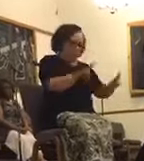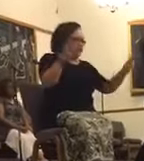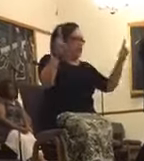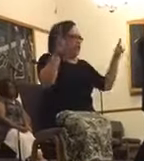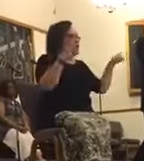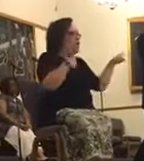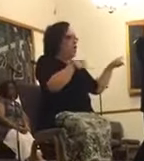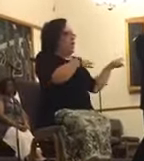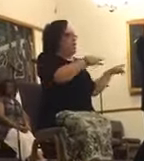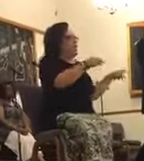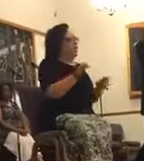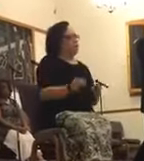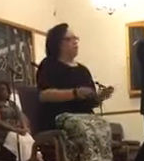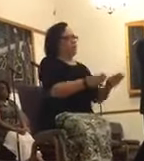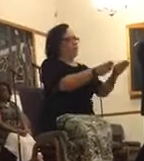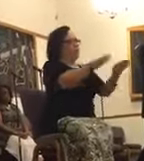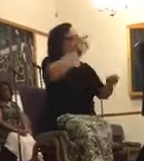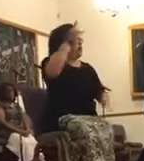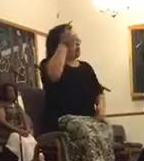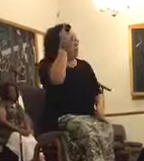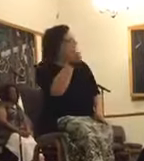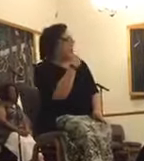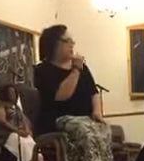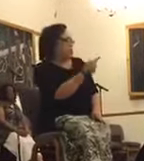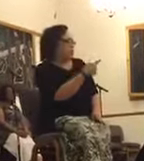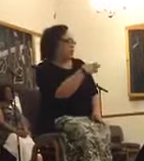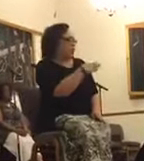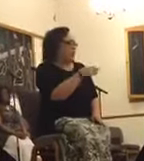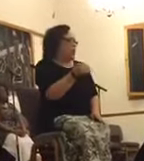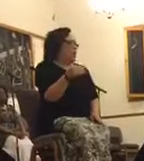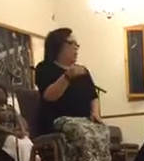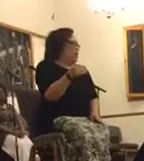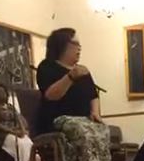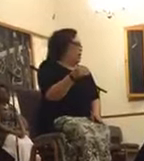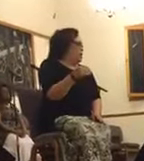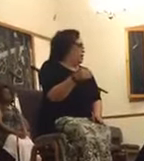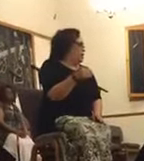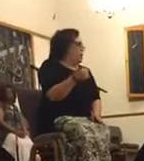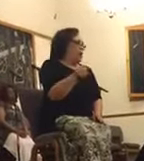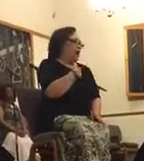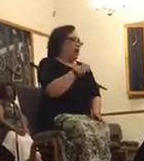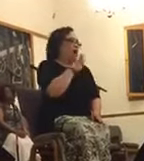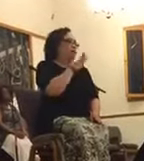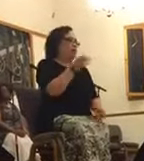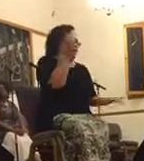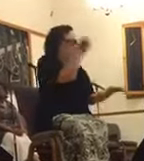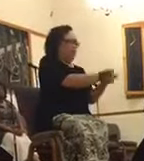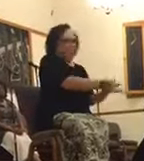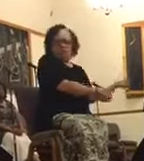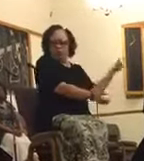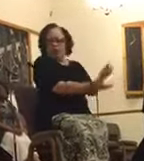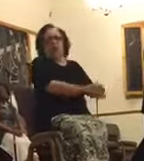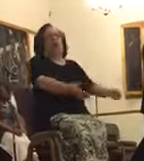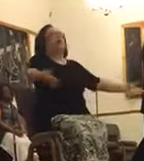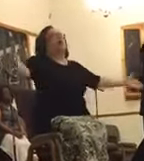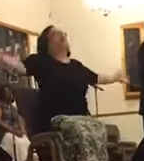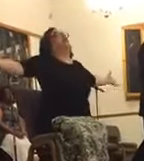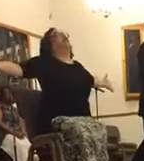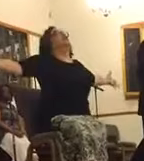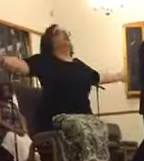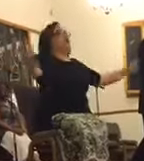Paul says it in Galatians 2 and 20. I've been crucified with